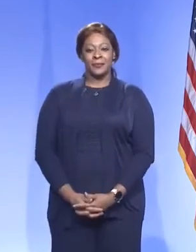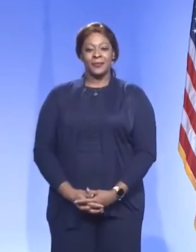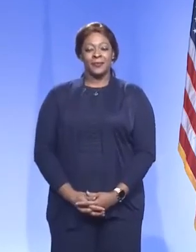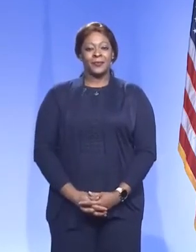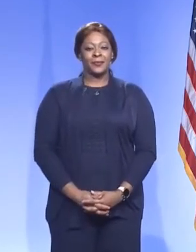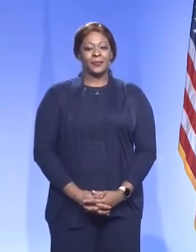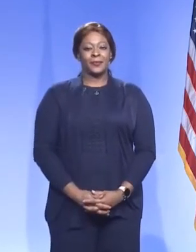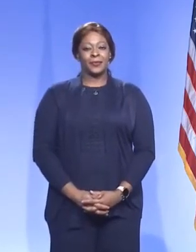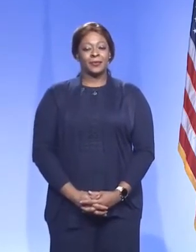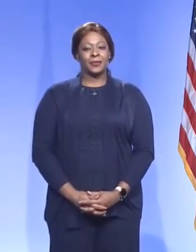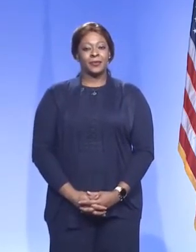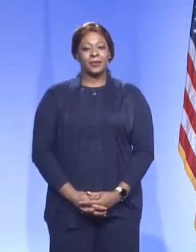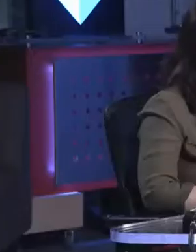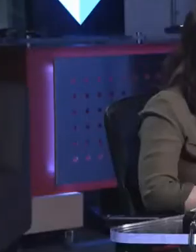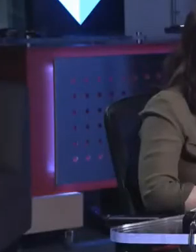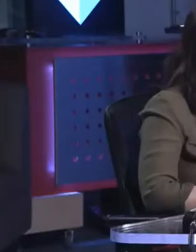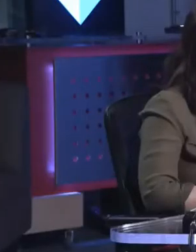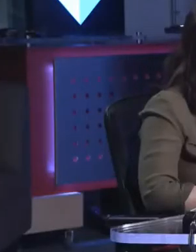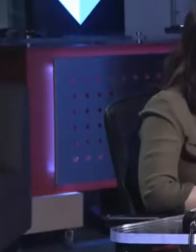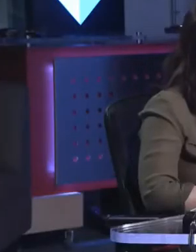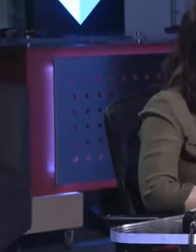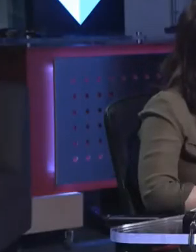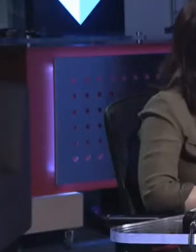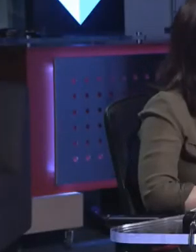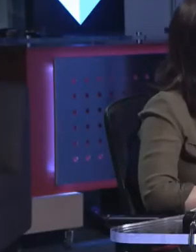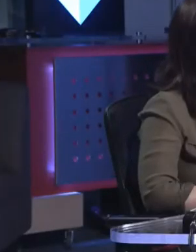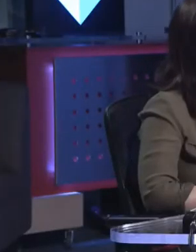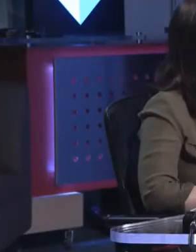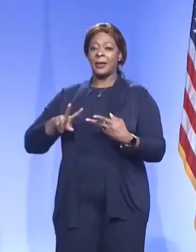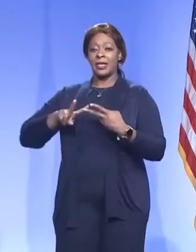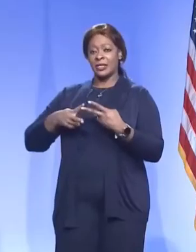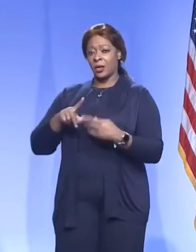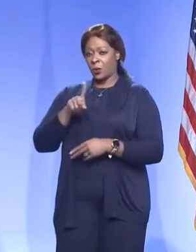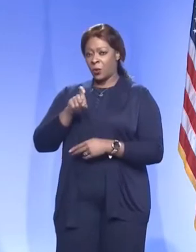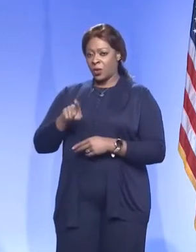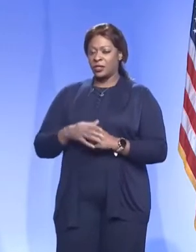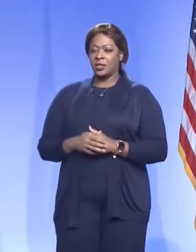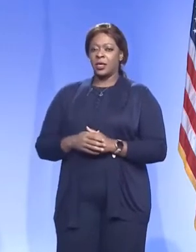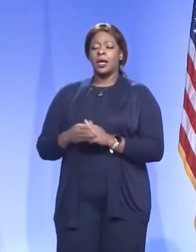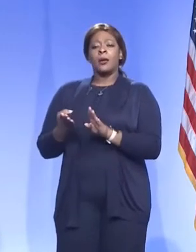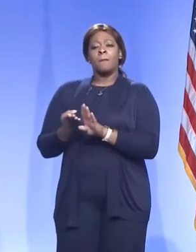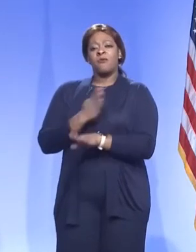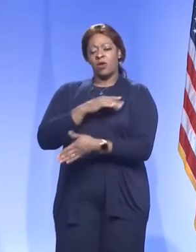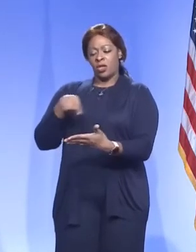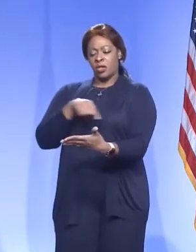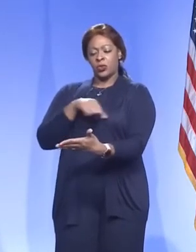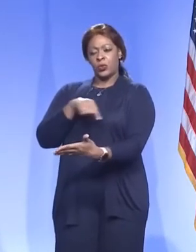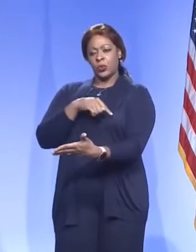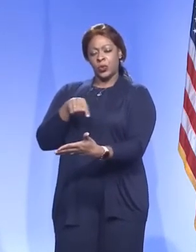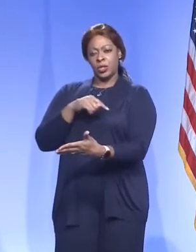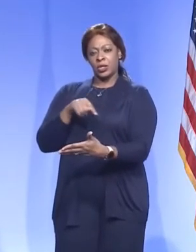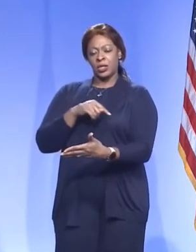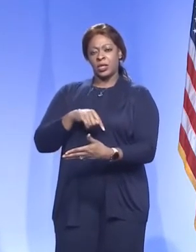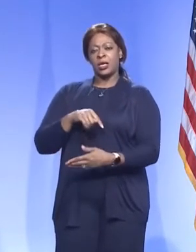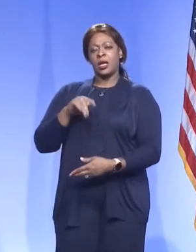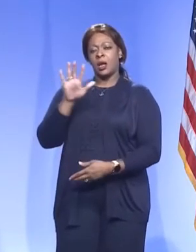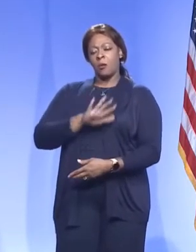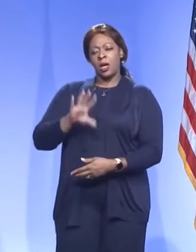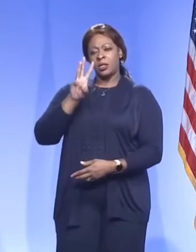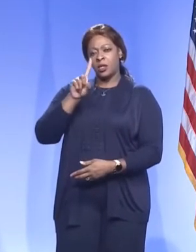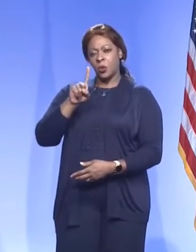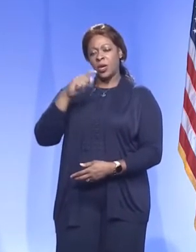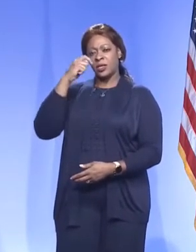3 days. In fact, all of the labs in Shelby County are reporting less than 2-day turnarounds. So at this point